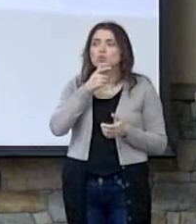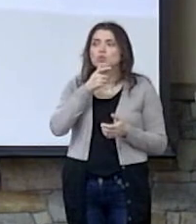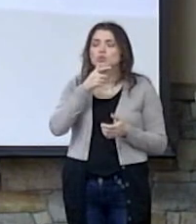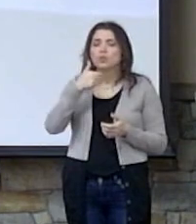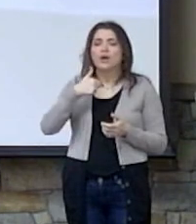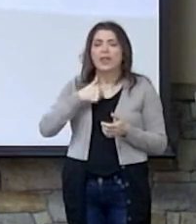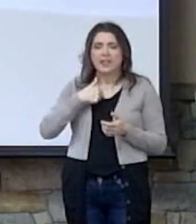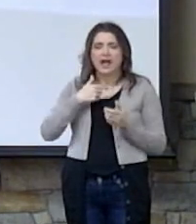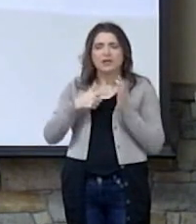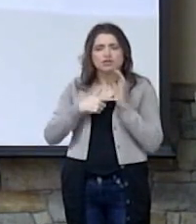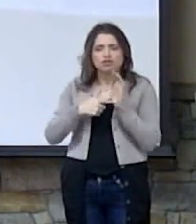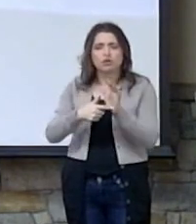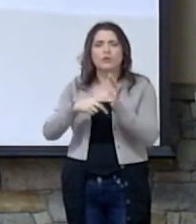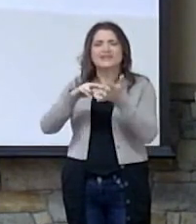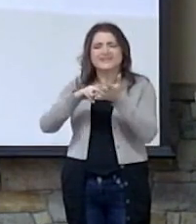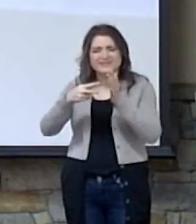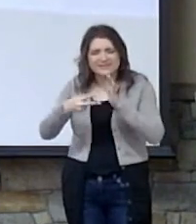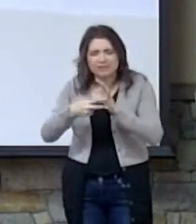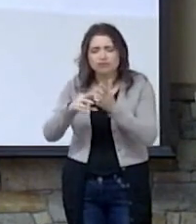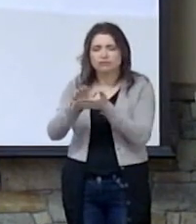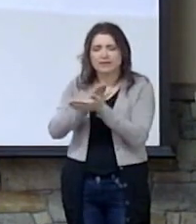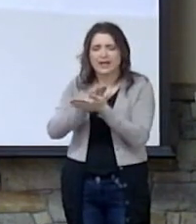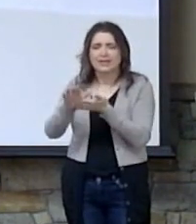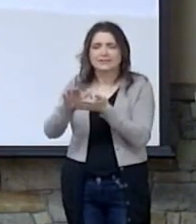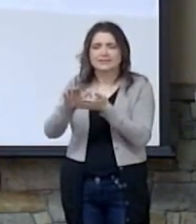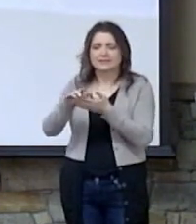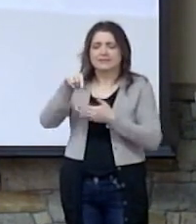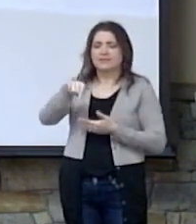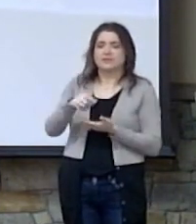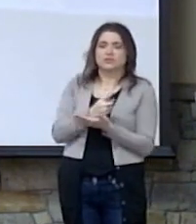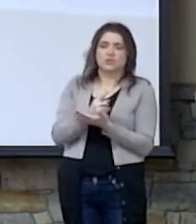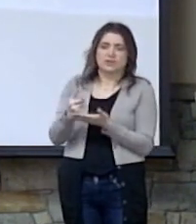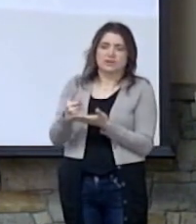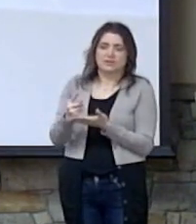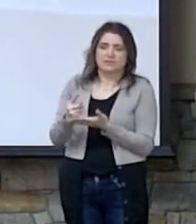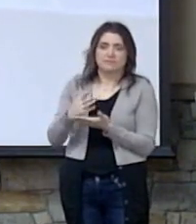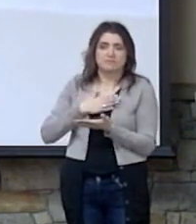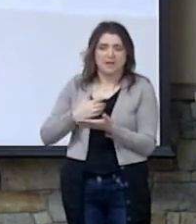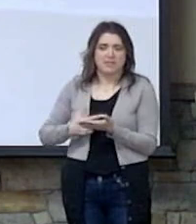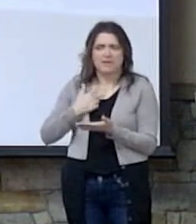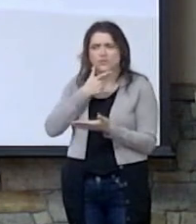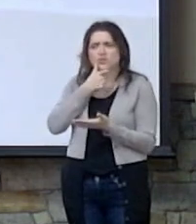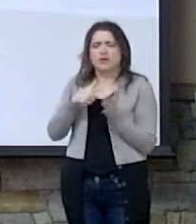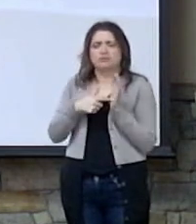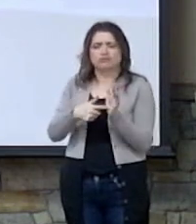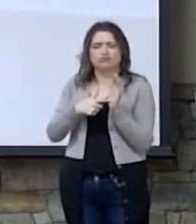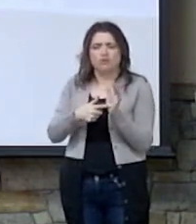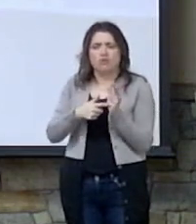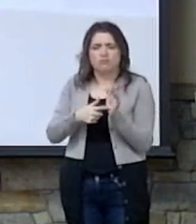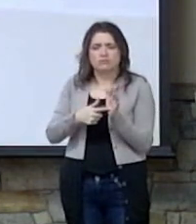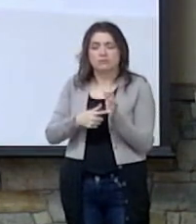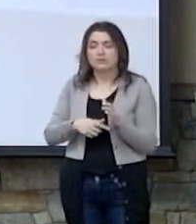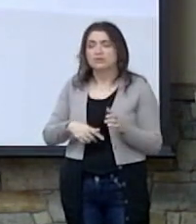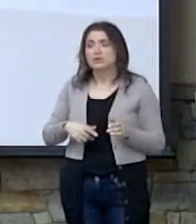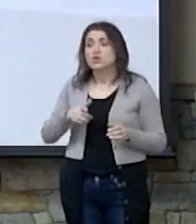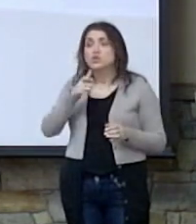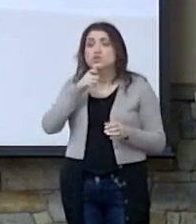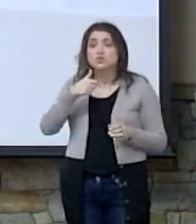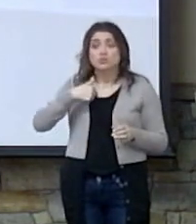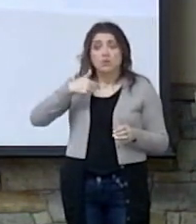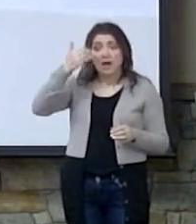intentional about showing kindness to this week in my life? Who do I